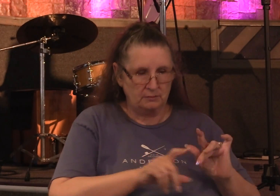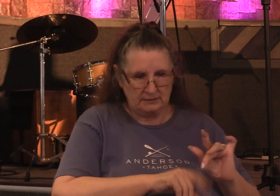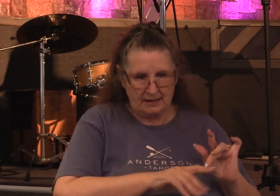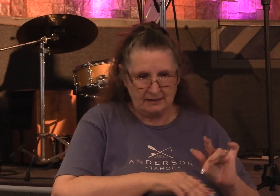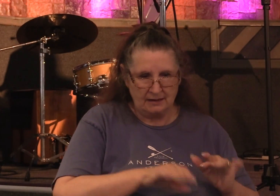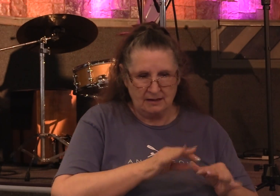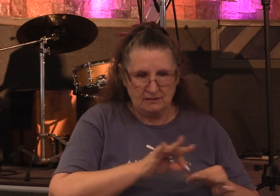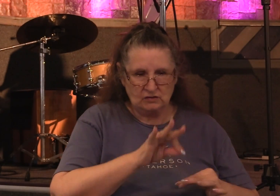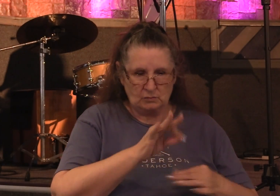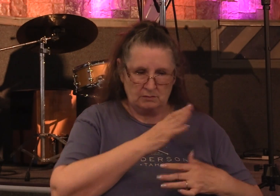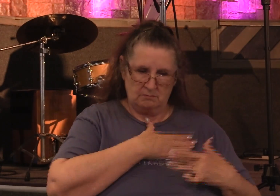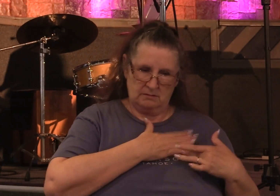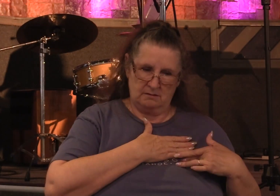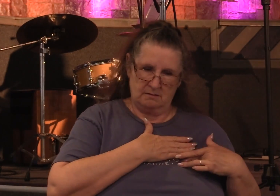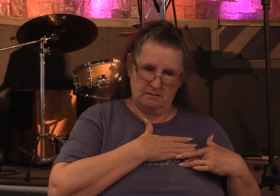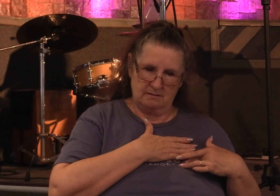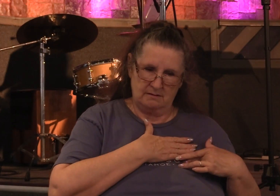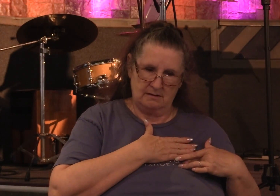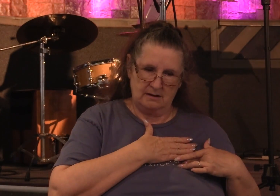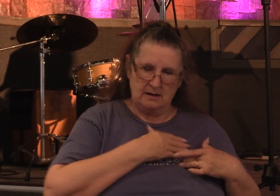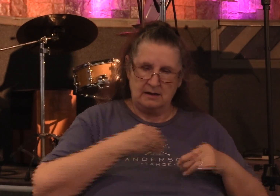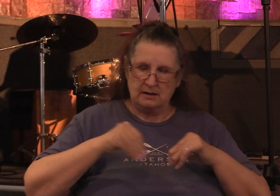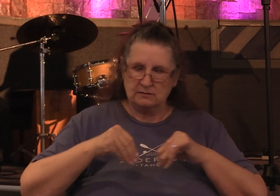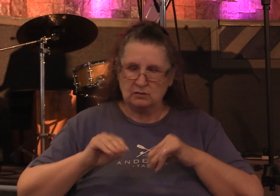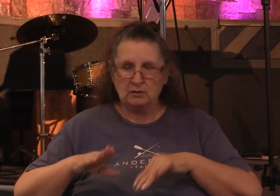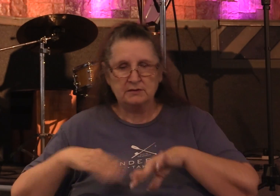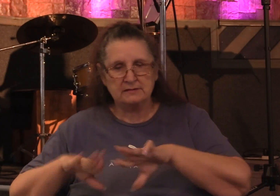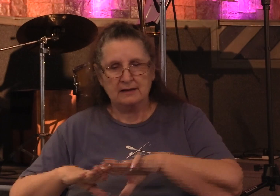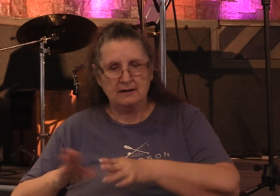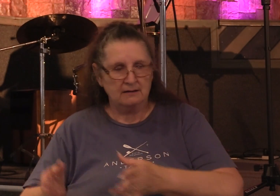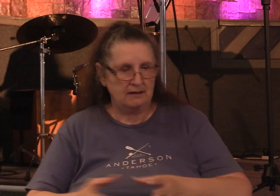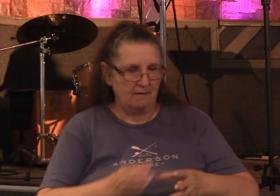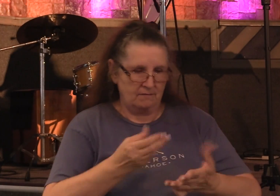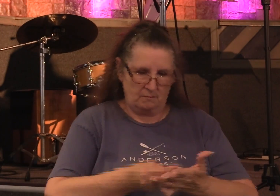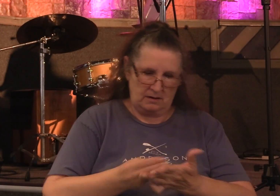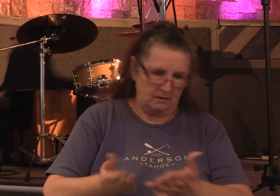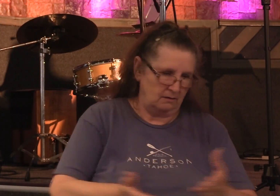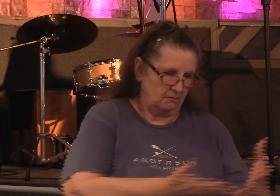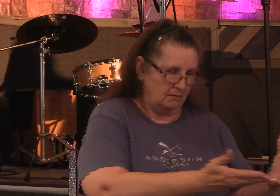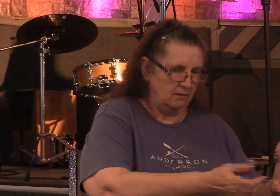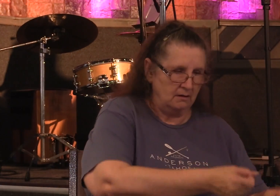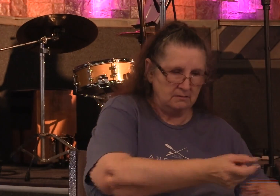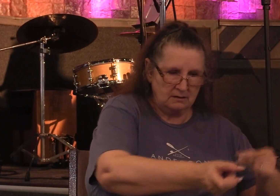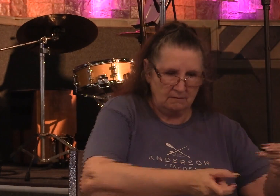on his heart and he sold his land gave it to the apostles to distribute to those who needed help.